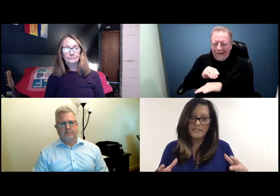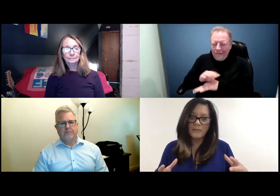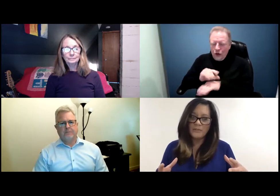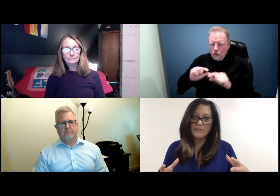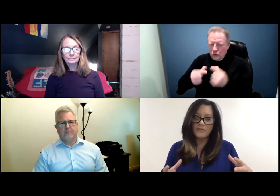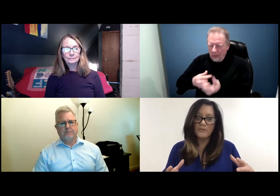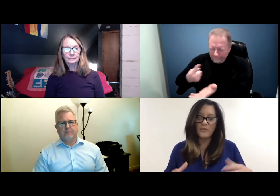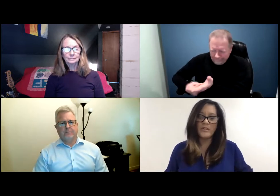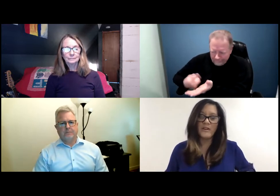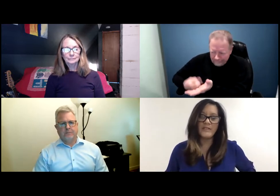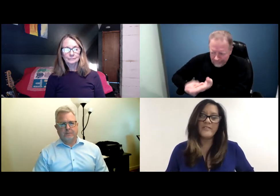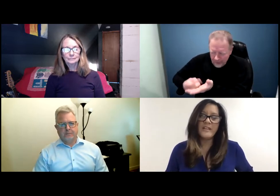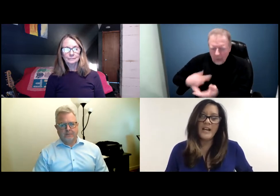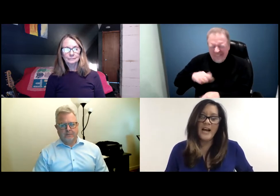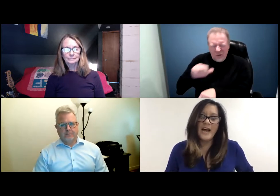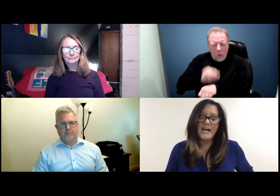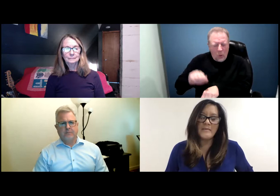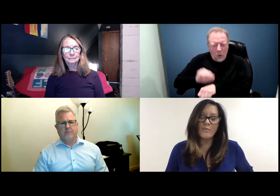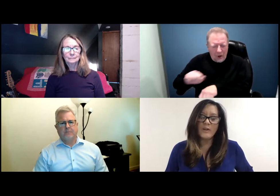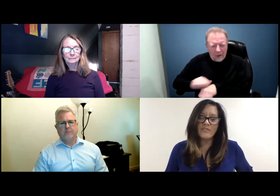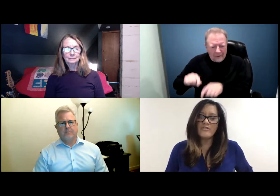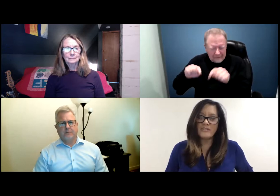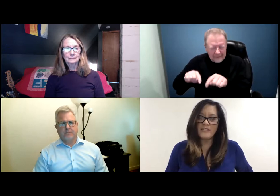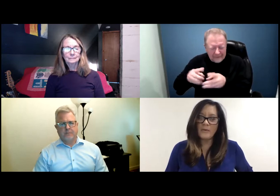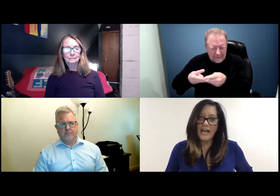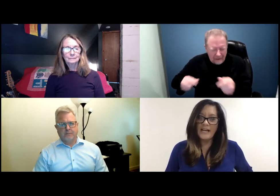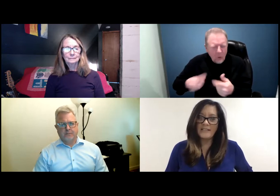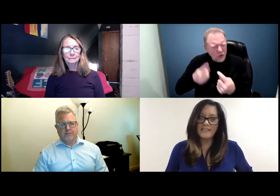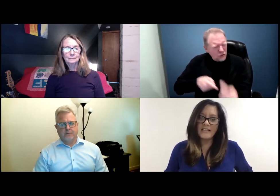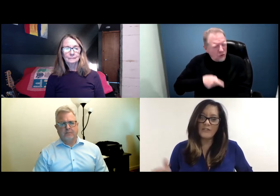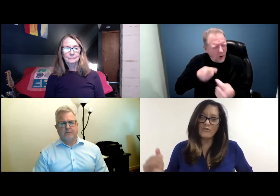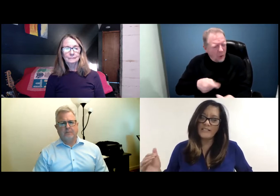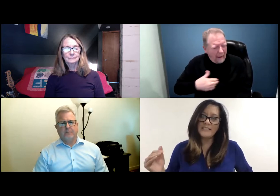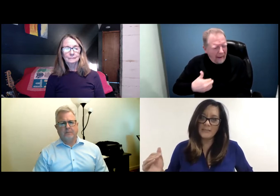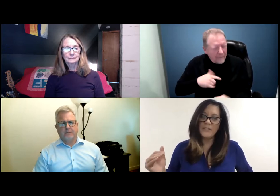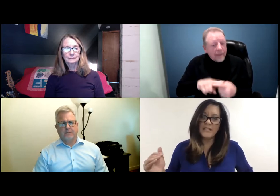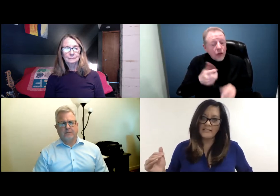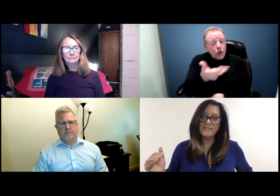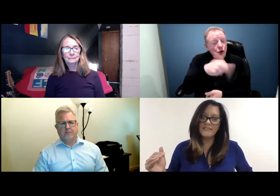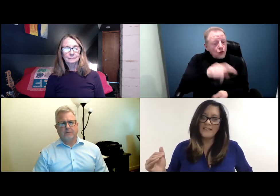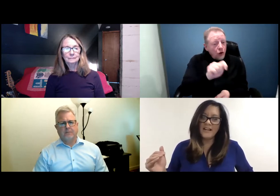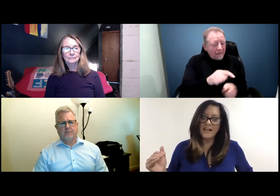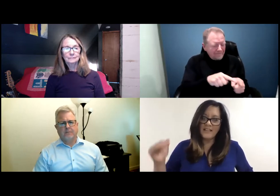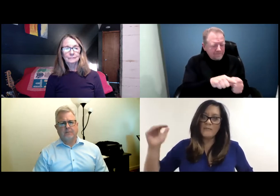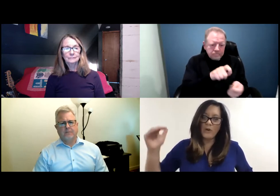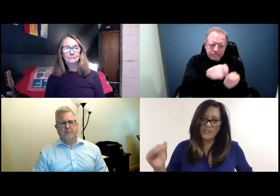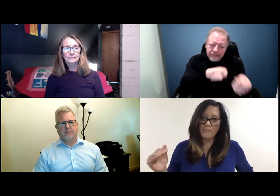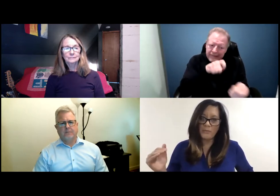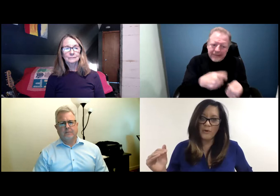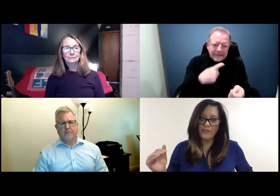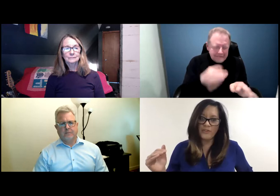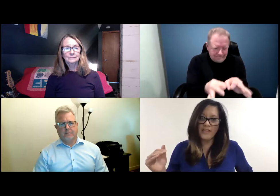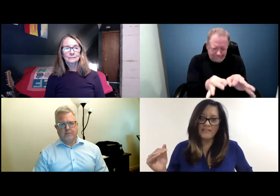been assembled to work on this, one of the struggles that we had is that the grant stipulates in the